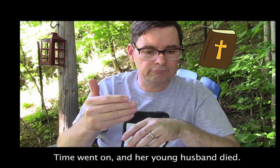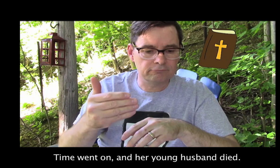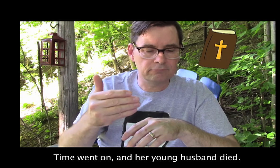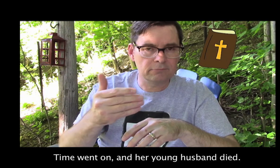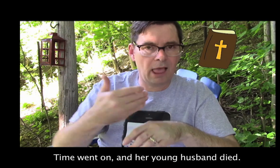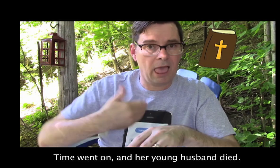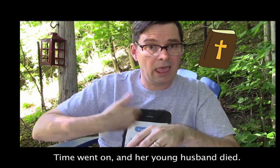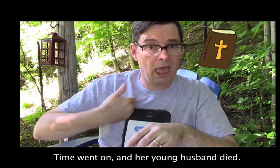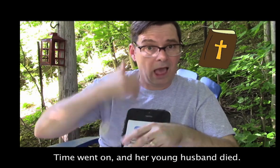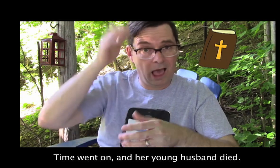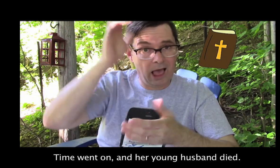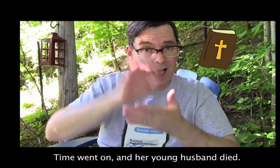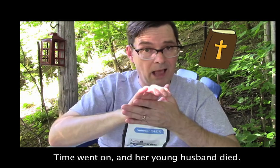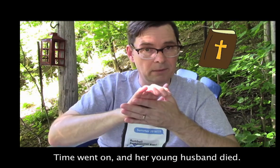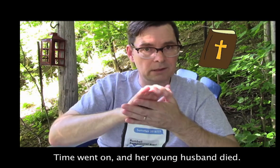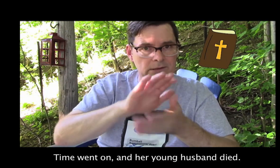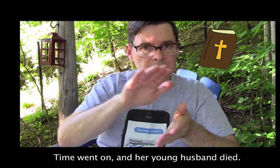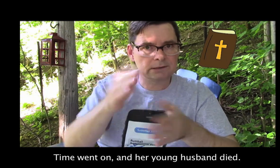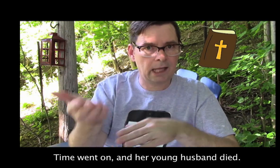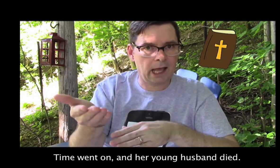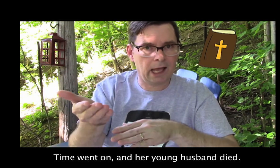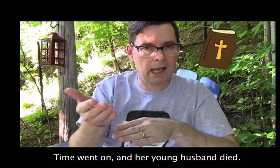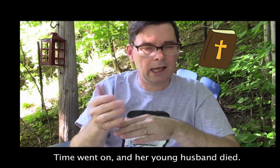Time went on, and her young husband died.